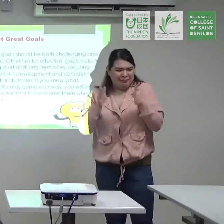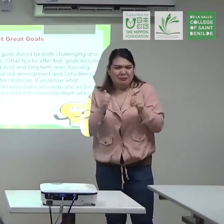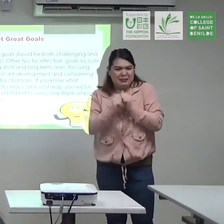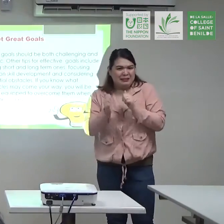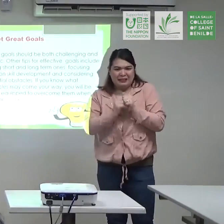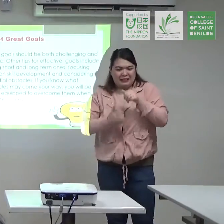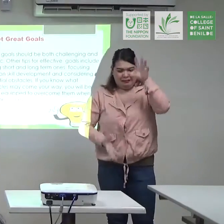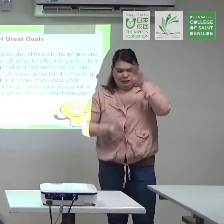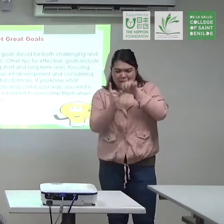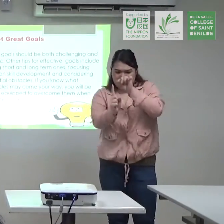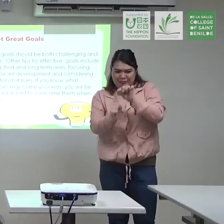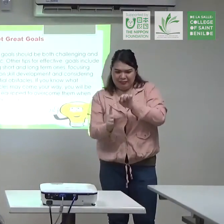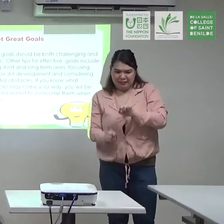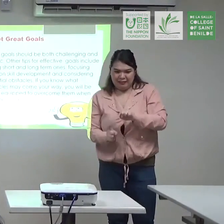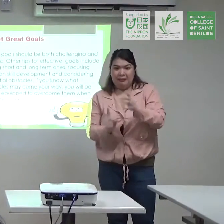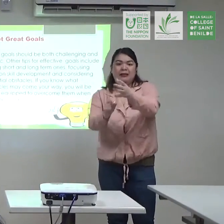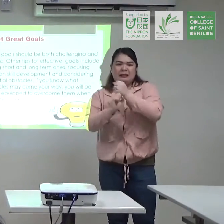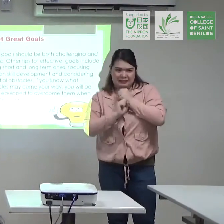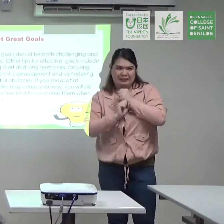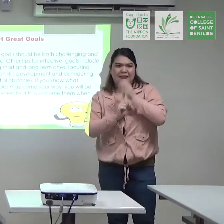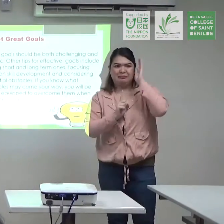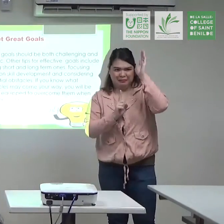you'll just be drifting away,